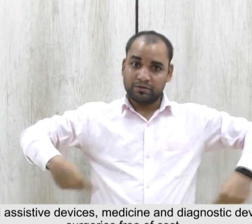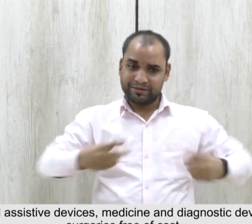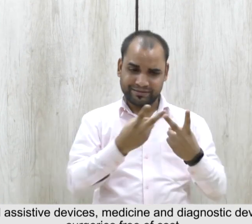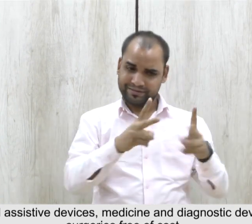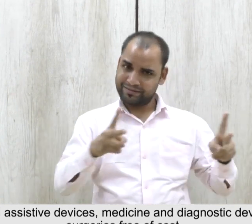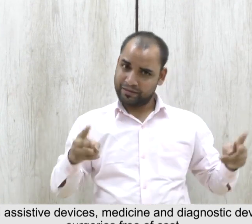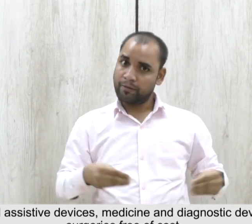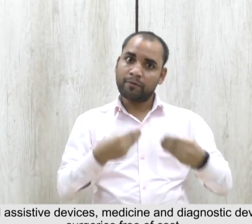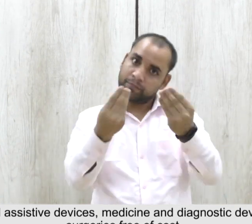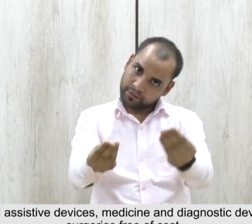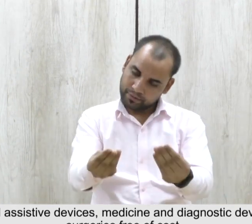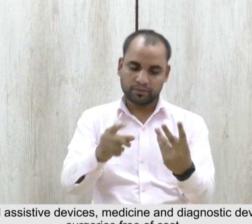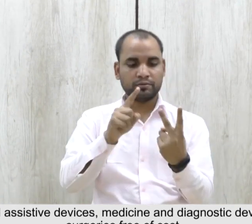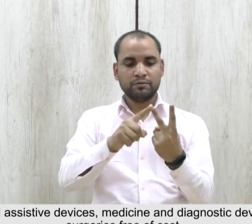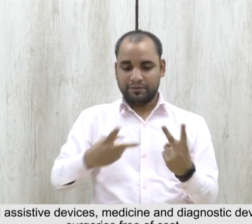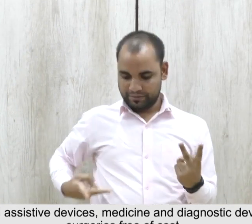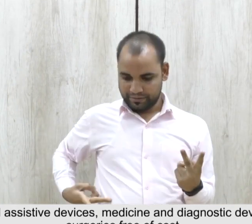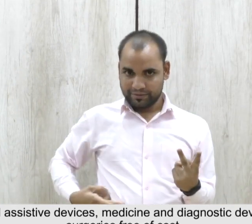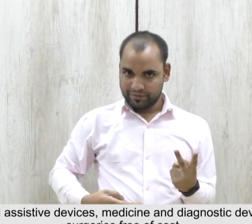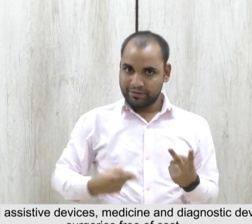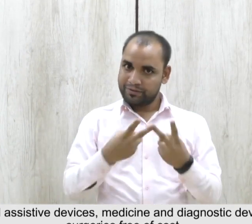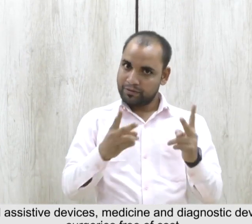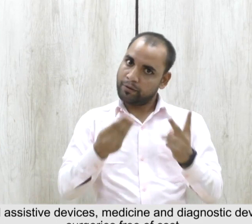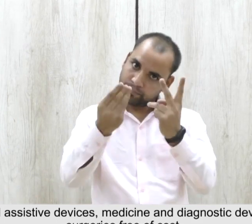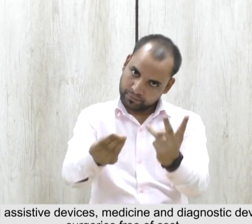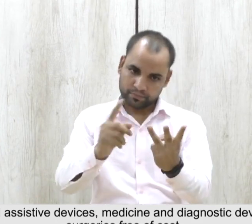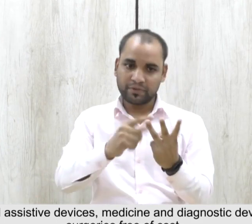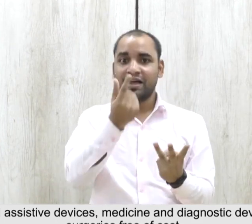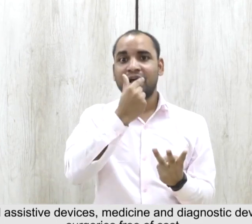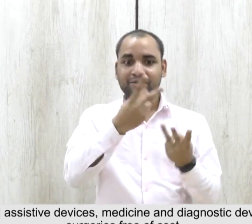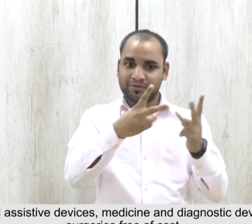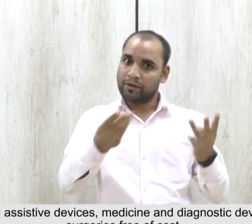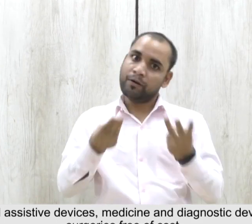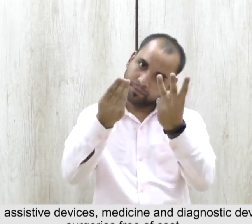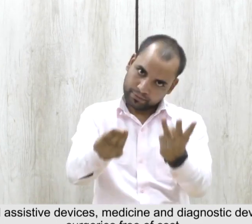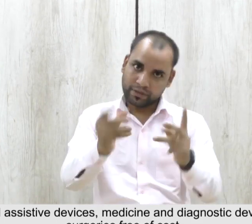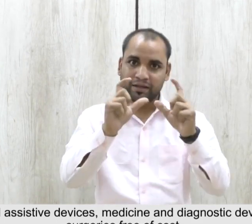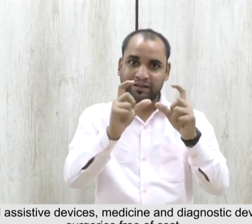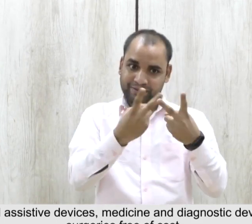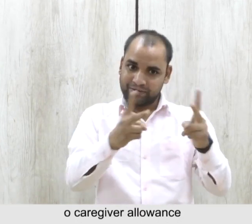medicine and diagnostic devices, and corrective surgeries free of cost.